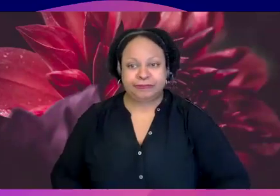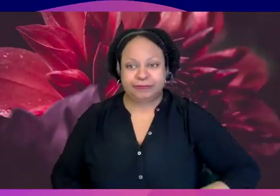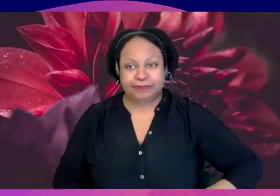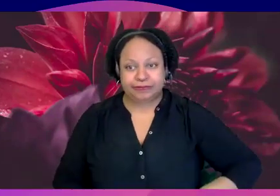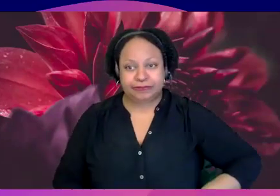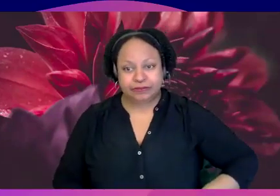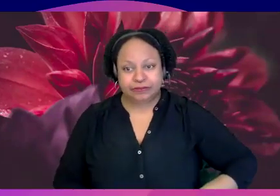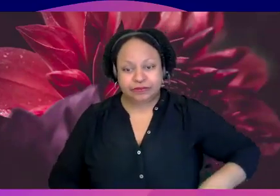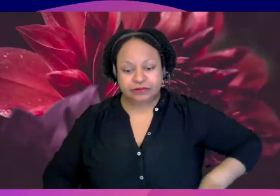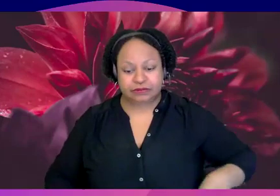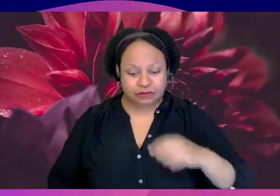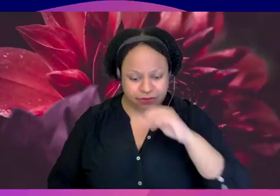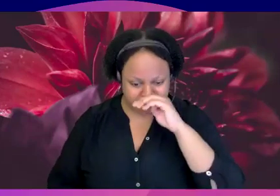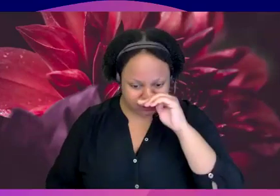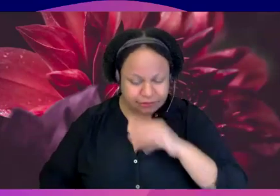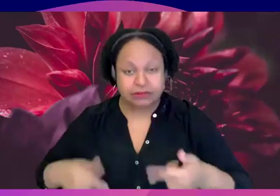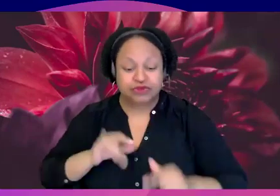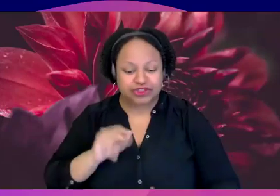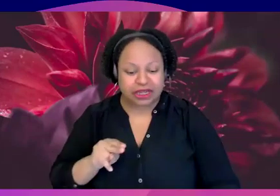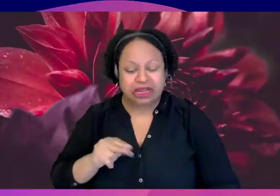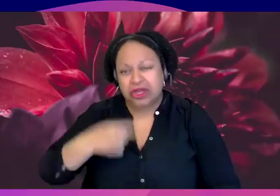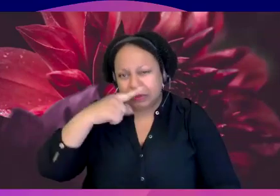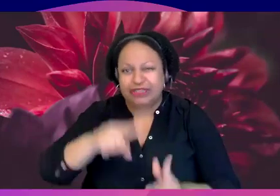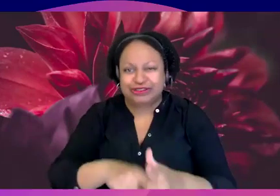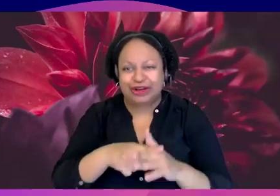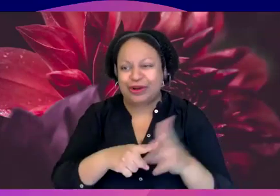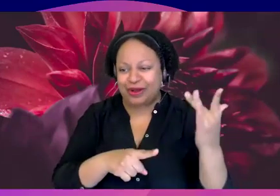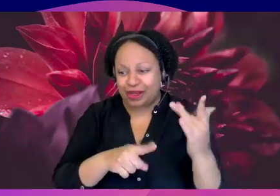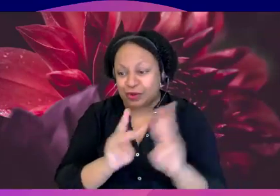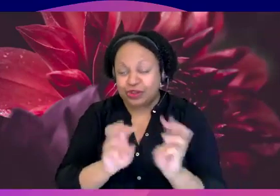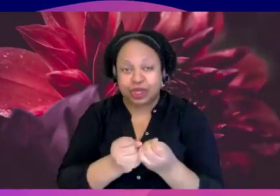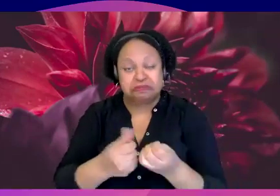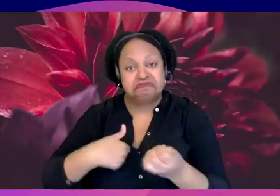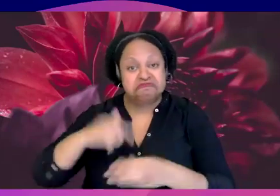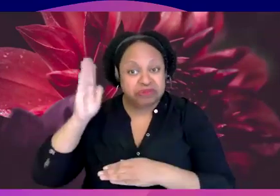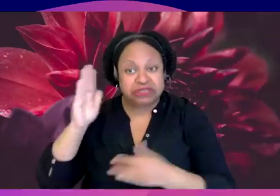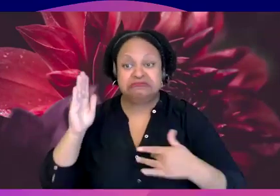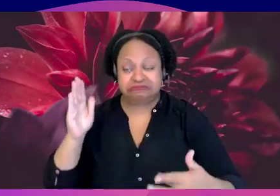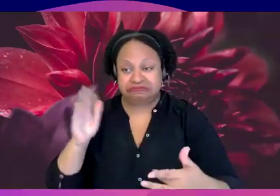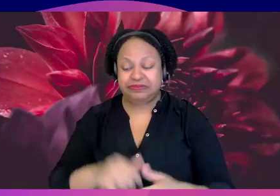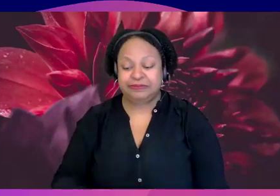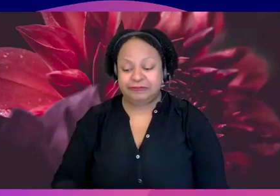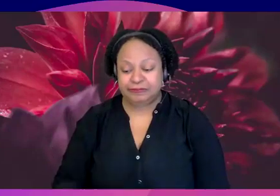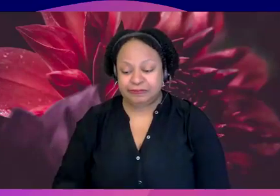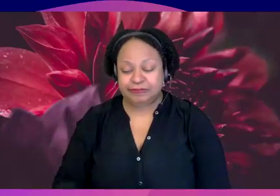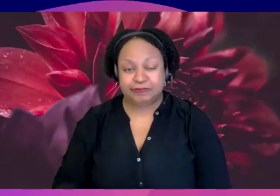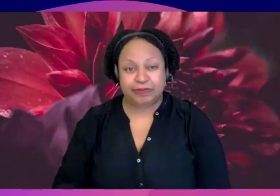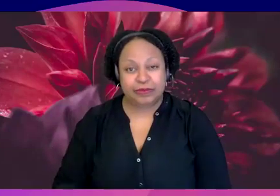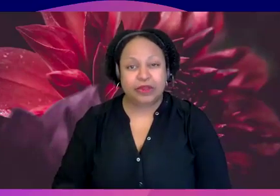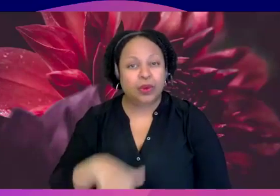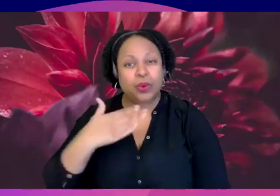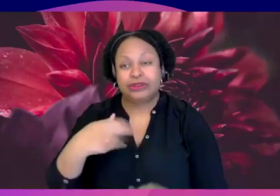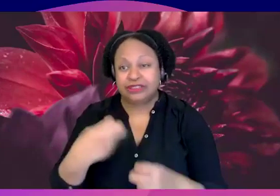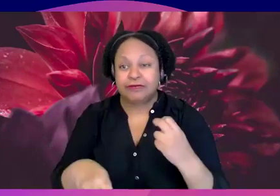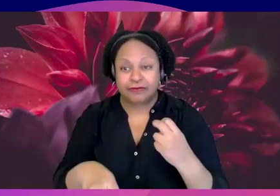I don't mind starting, because that's a large part of one of the workshops that we present. And so and this is incredibly